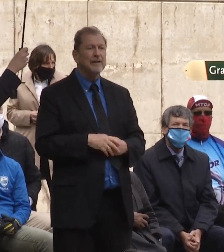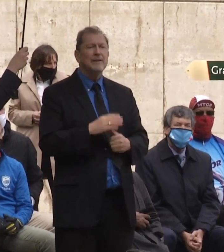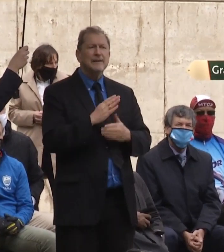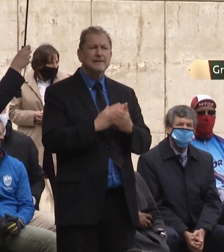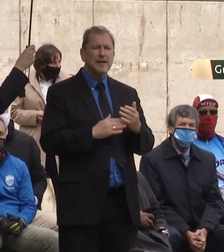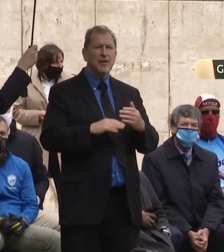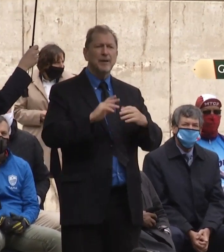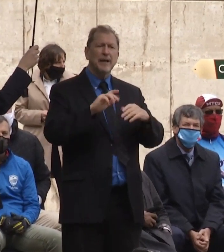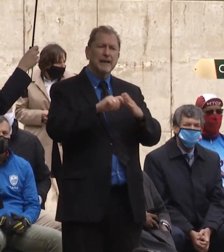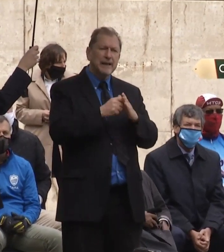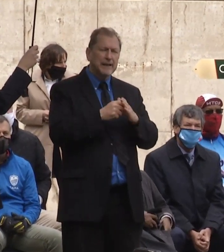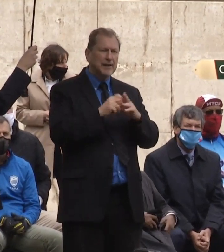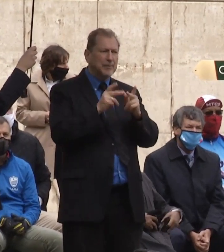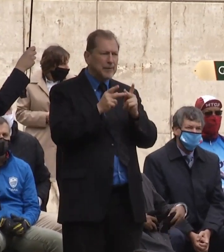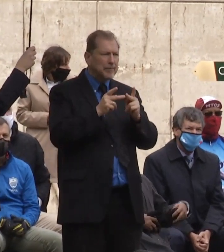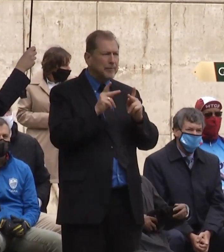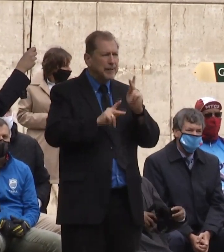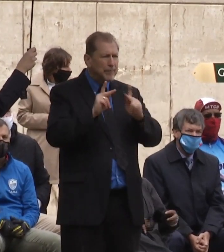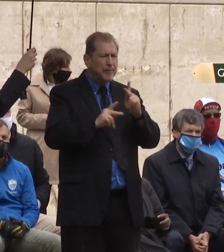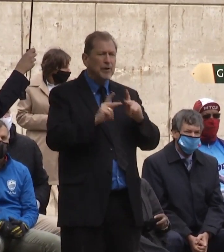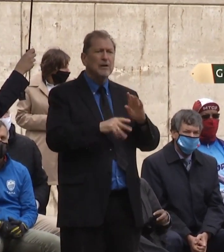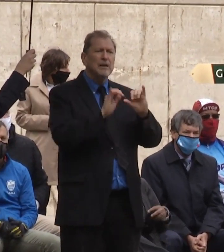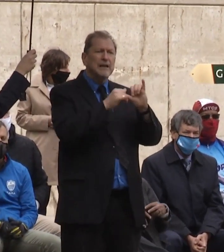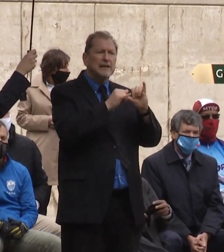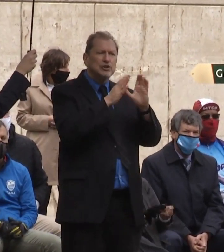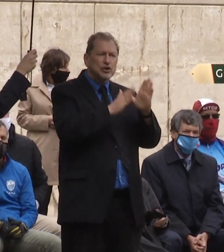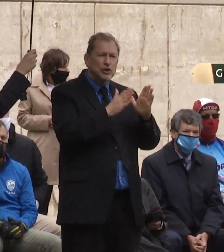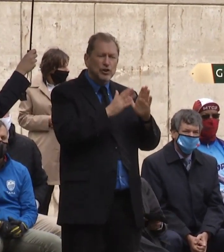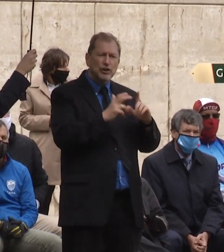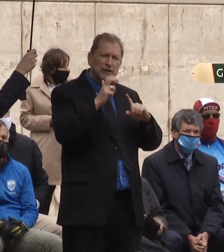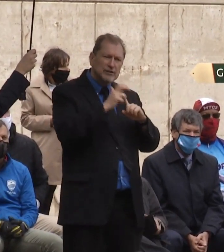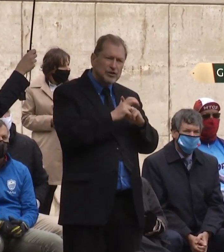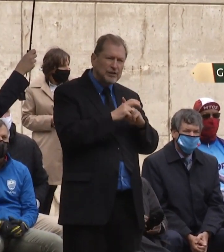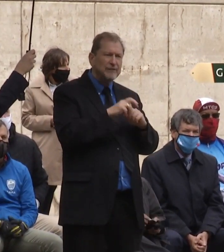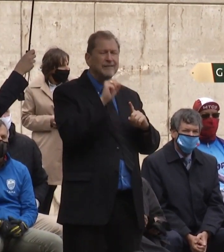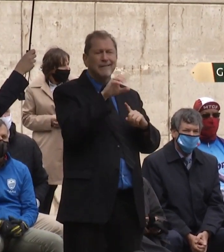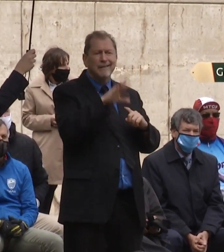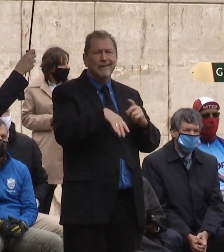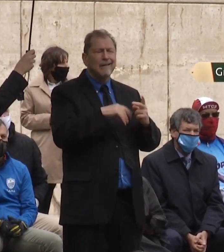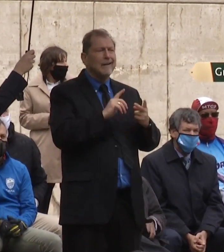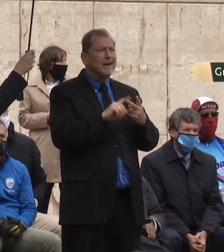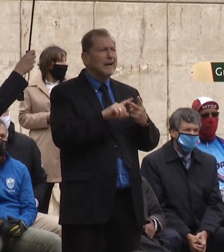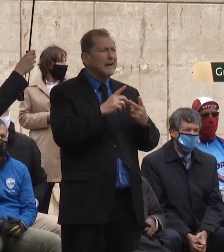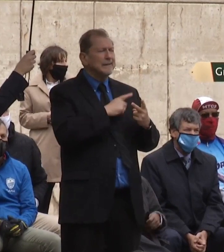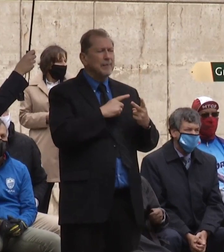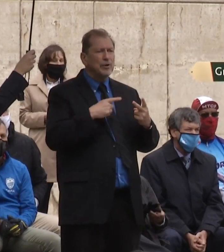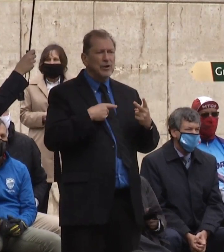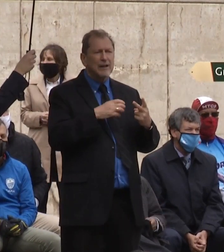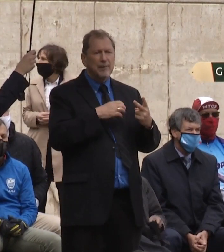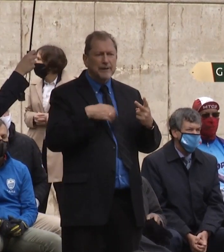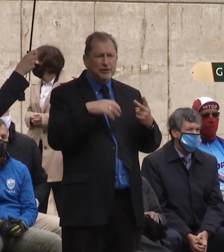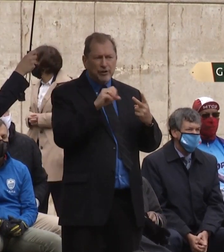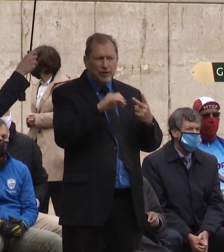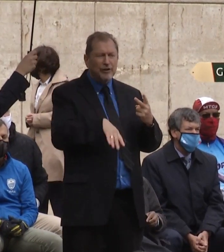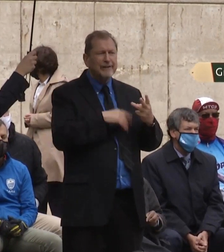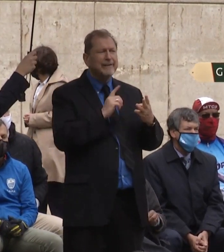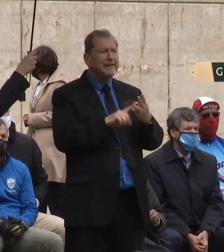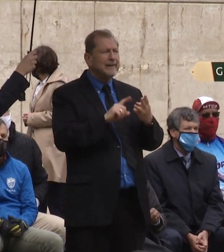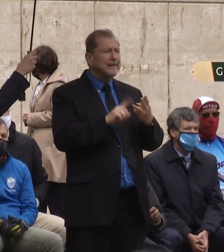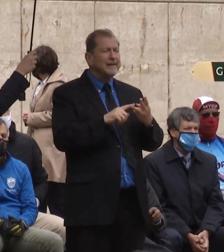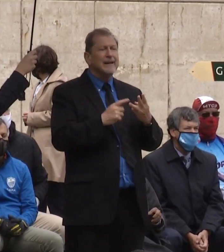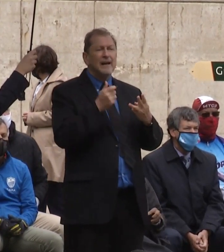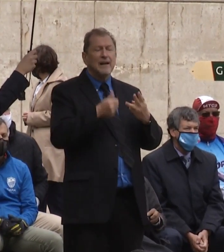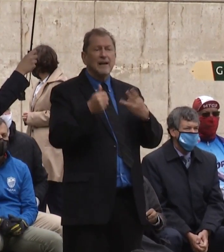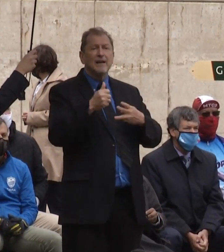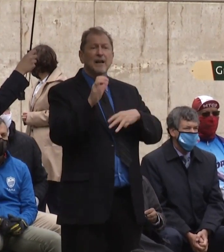Engineer Dan Burke, Chief Bridge Engineer Luis Benitez, Deputy Commissioner Ozzy Chavez, Chief Construction Engineer Ann